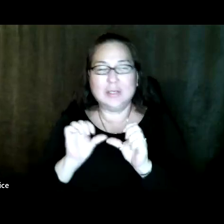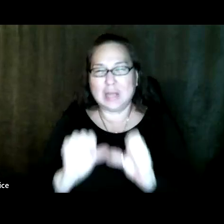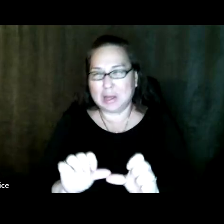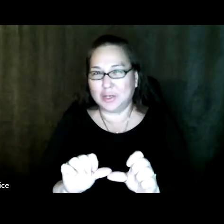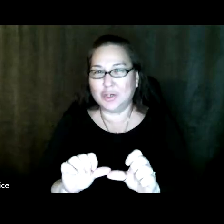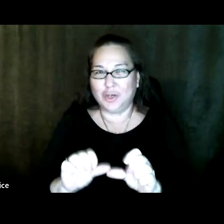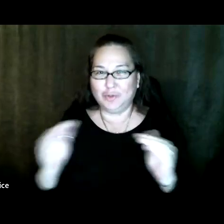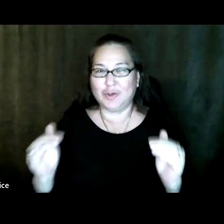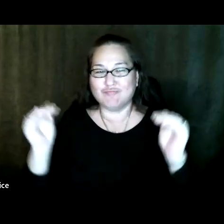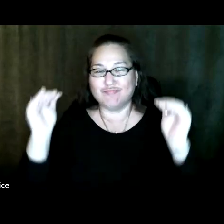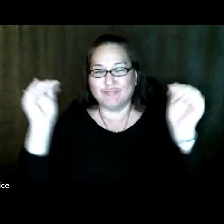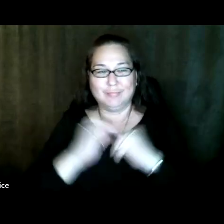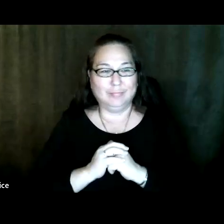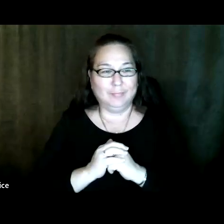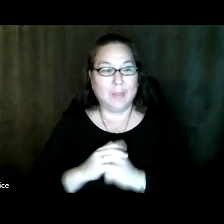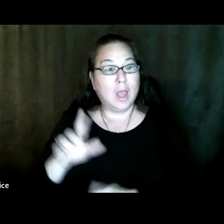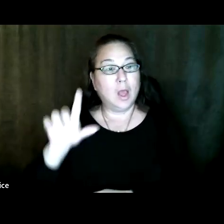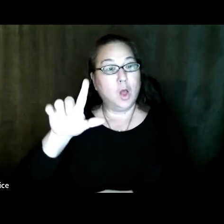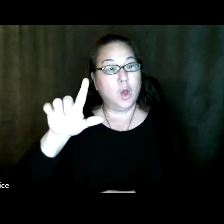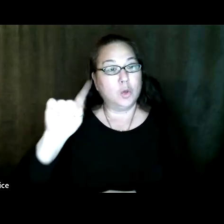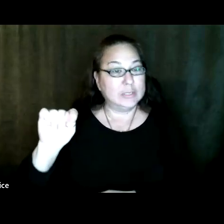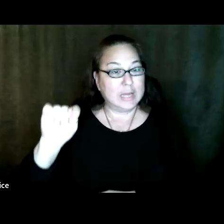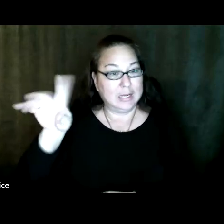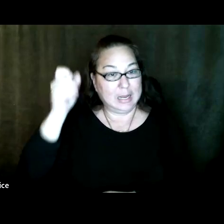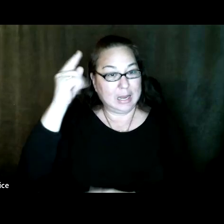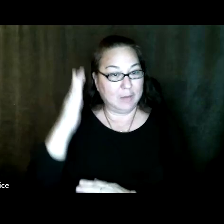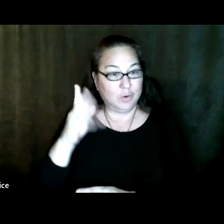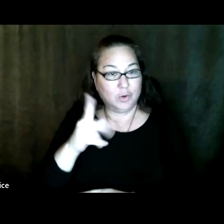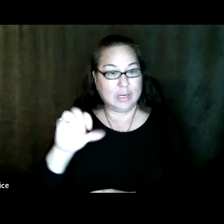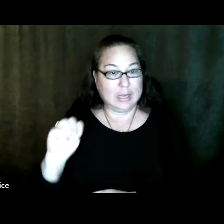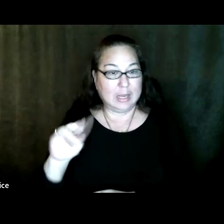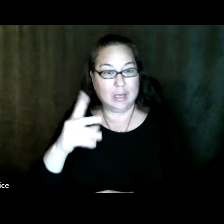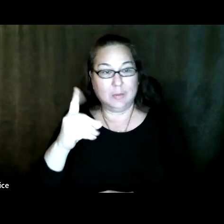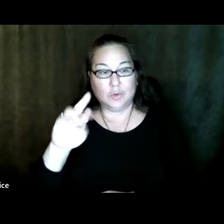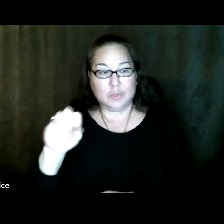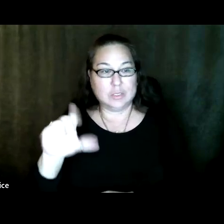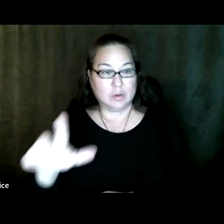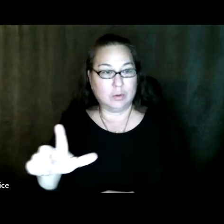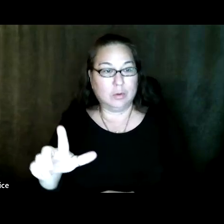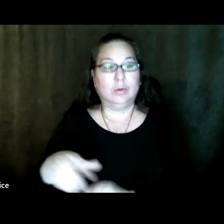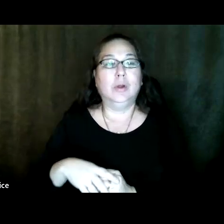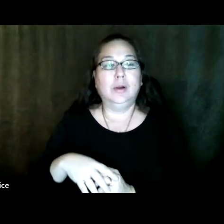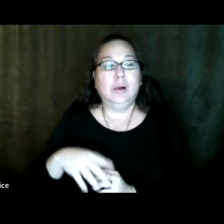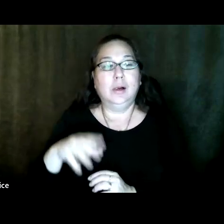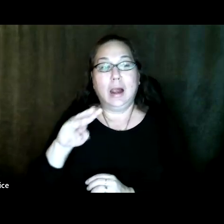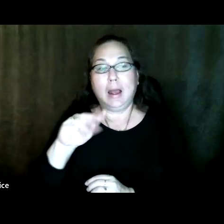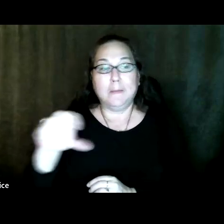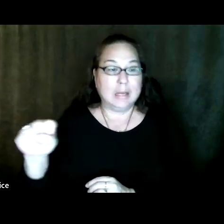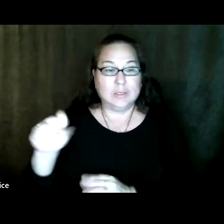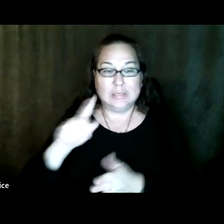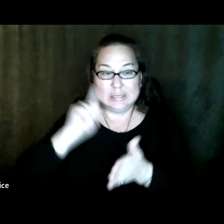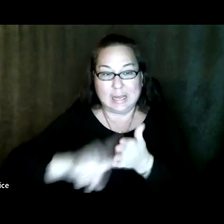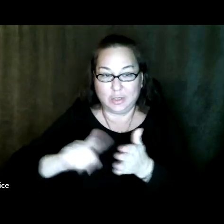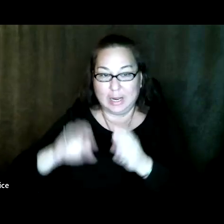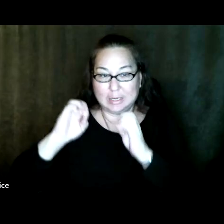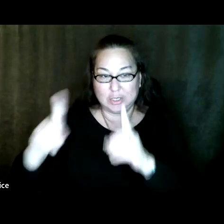and representatives of the Museum of Science visited East Boston's Bradley Elementary School during Mass STEM Week last month,